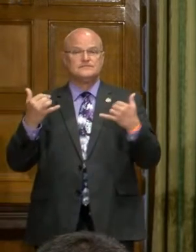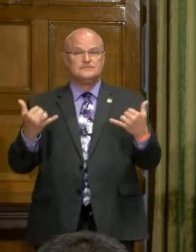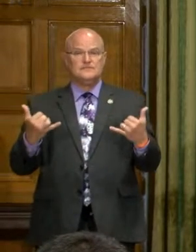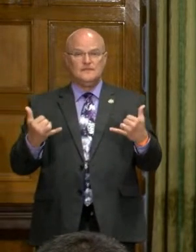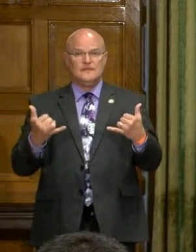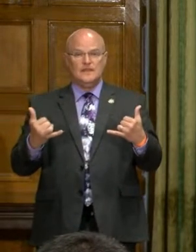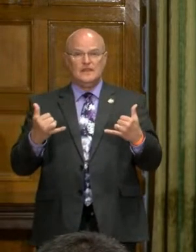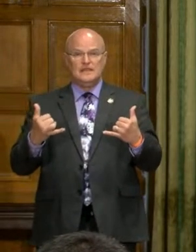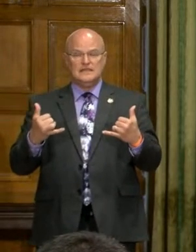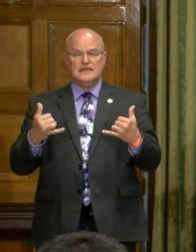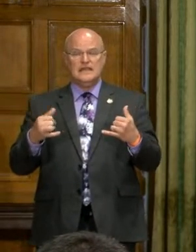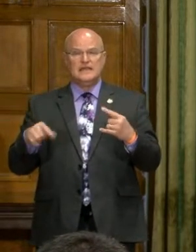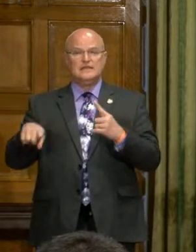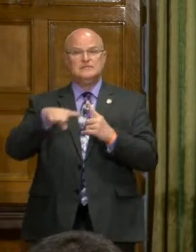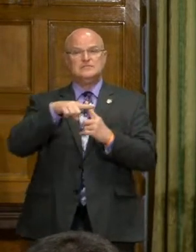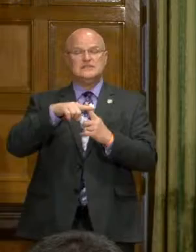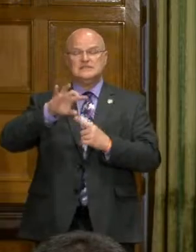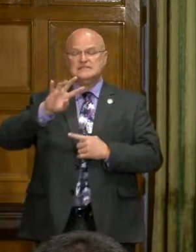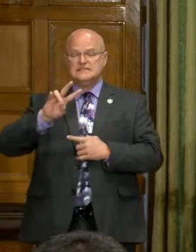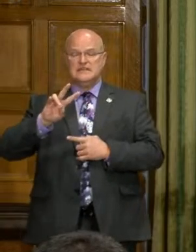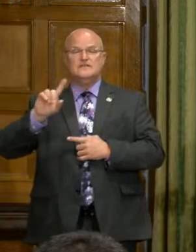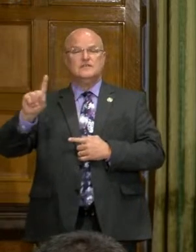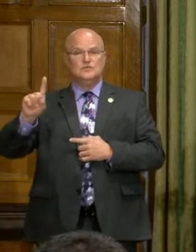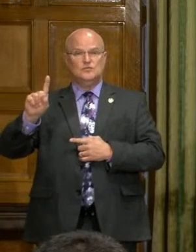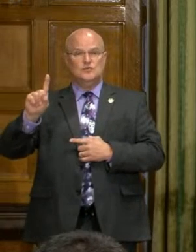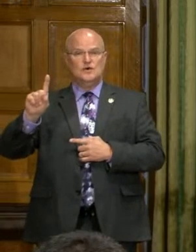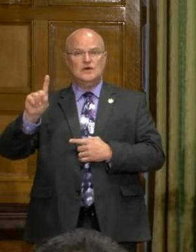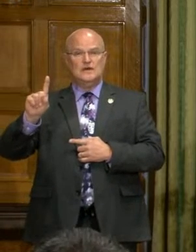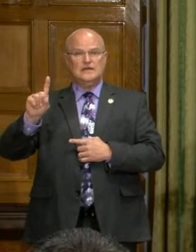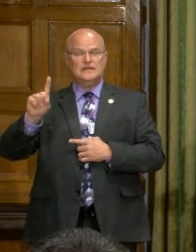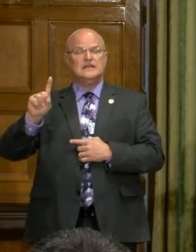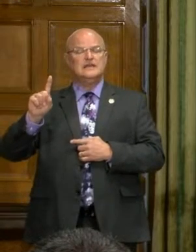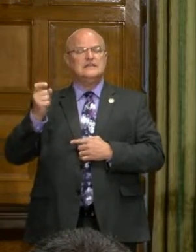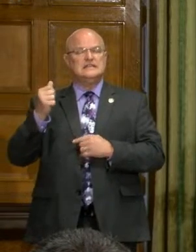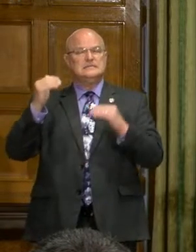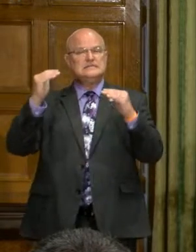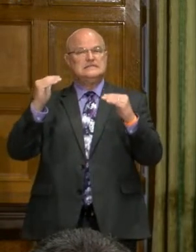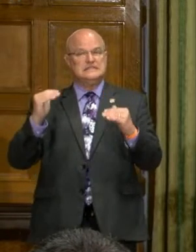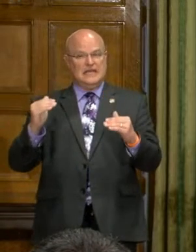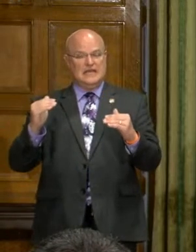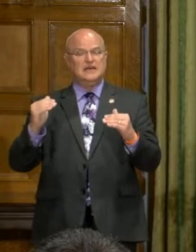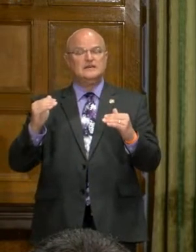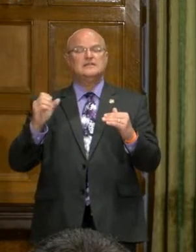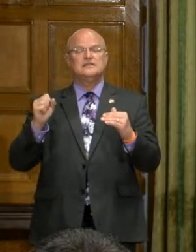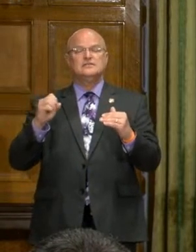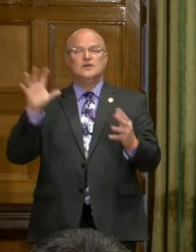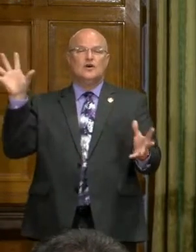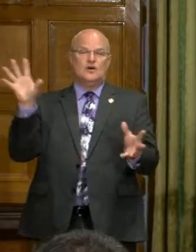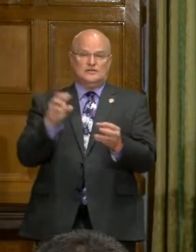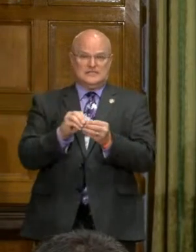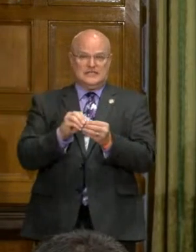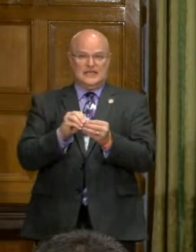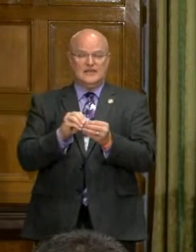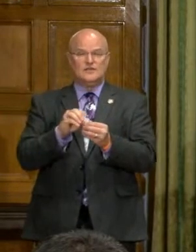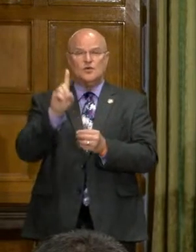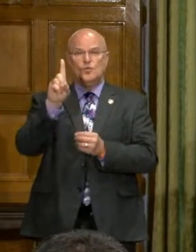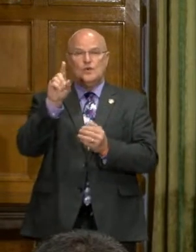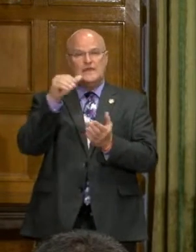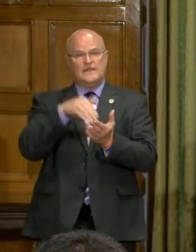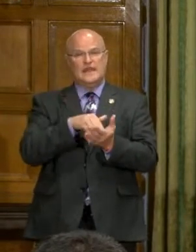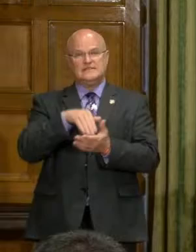Today we have a plus 71 cases, which is down from the previous day. So the total is today